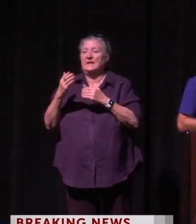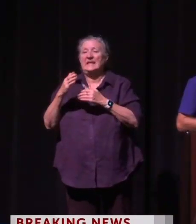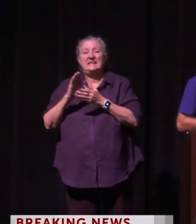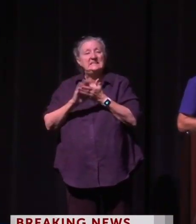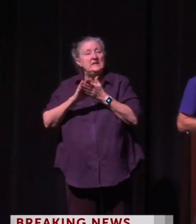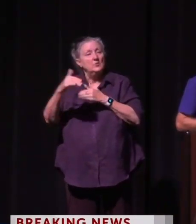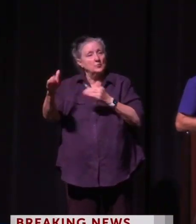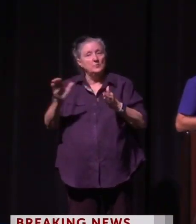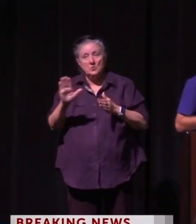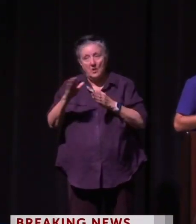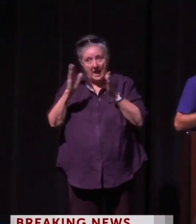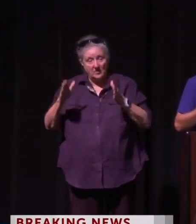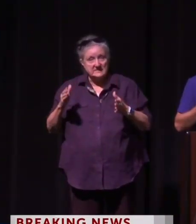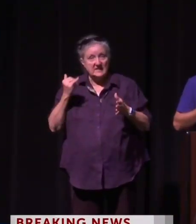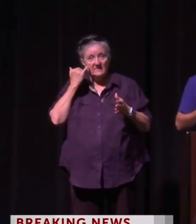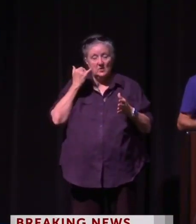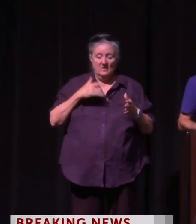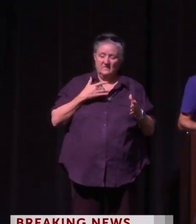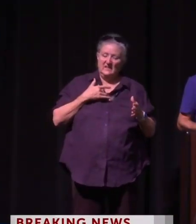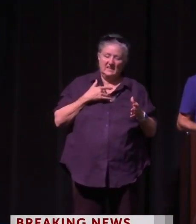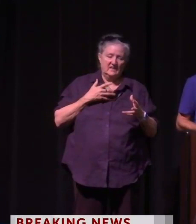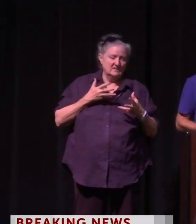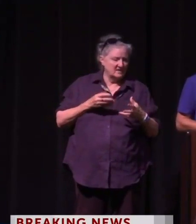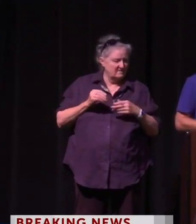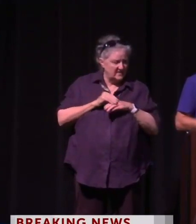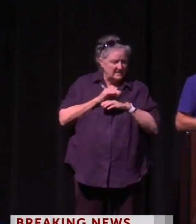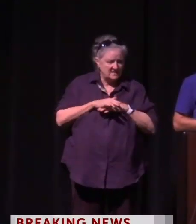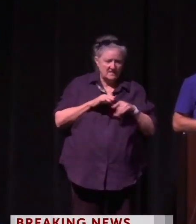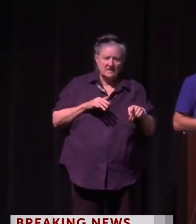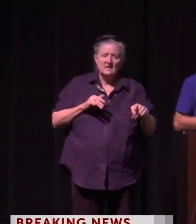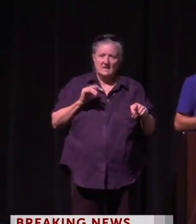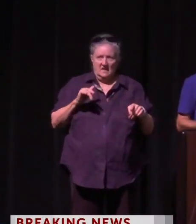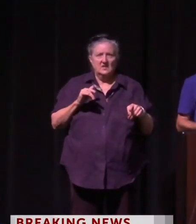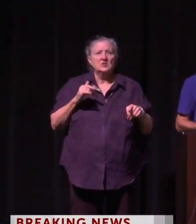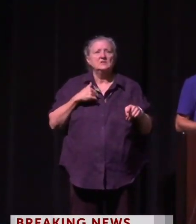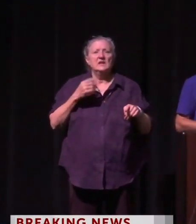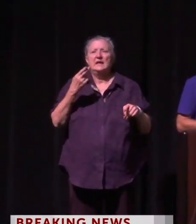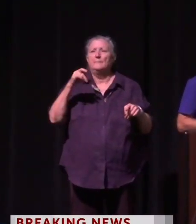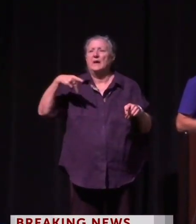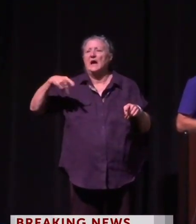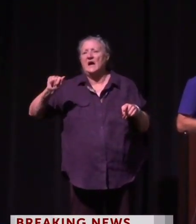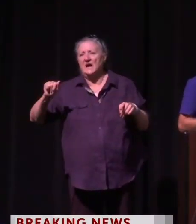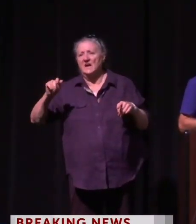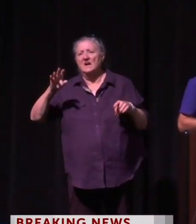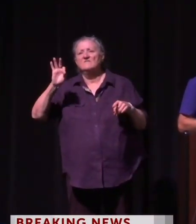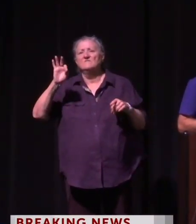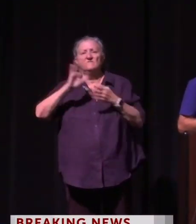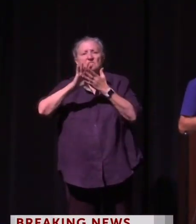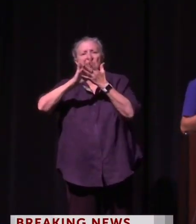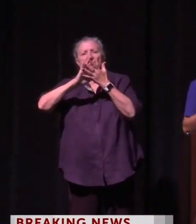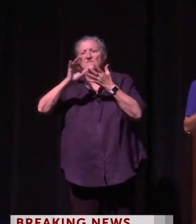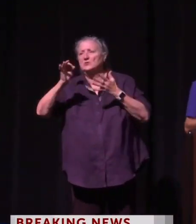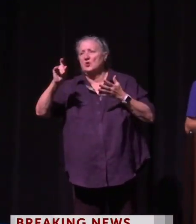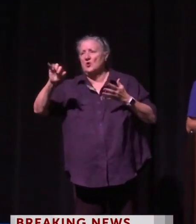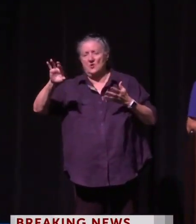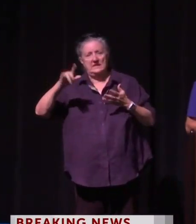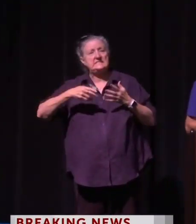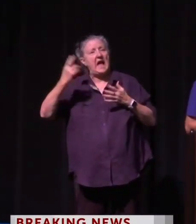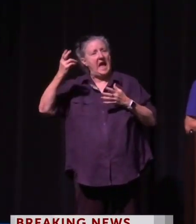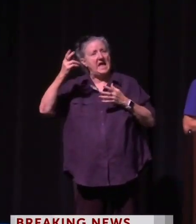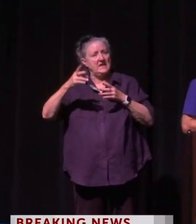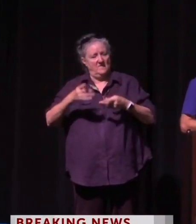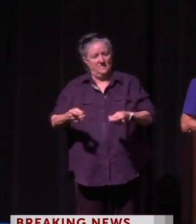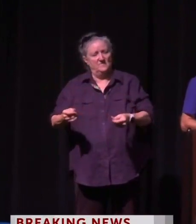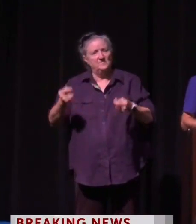house. If you're feeling particularly affected, you can get a HEPA filter, which is a high efficiency